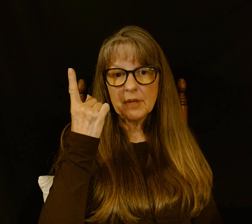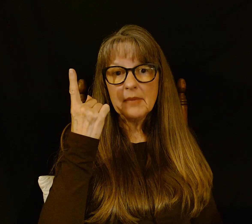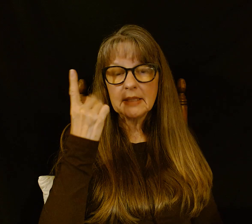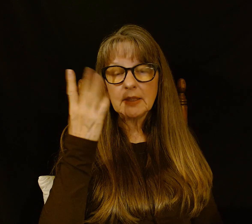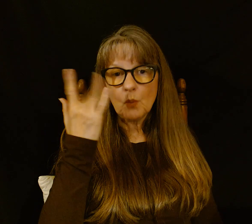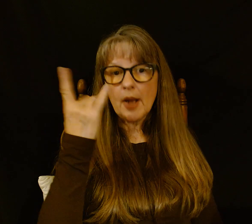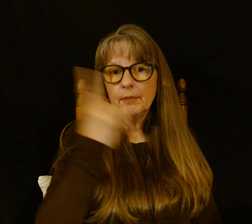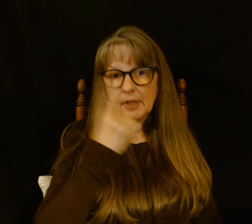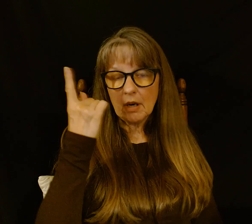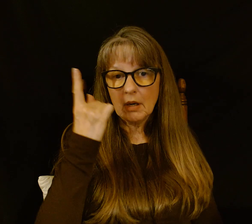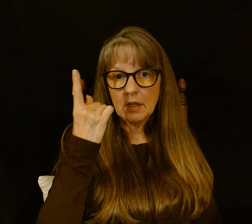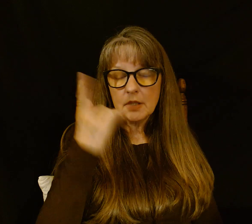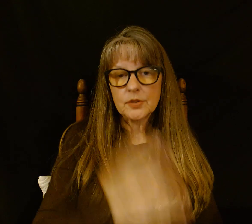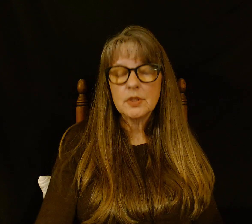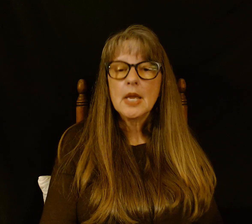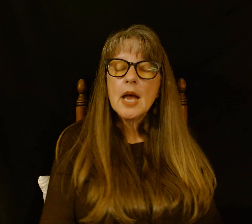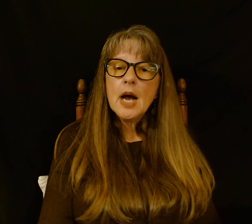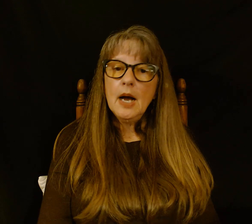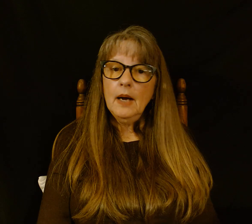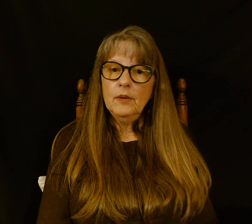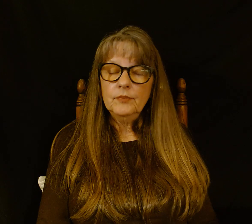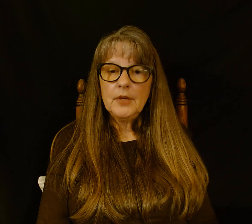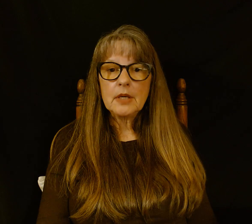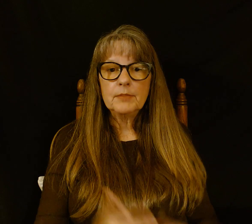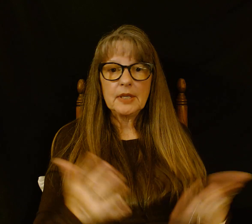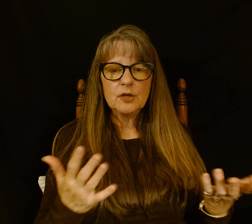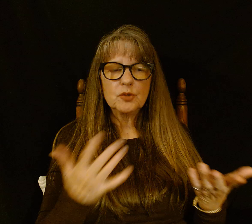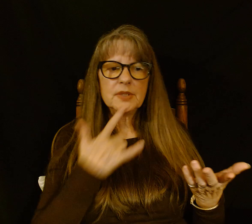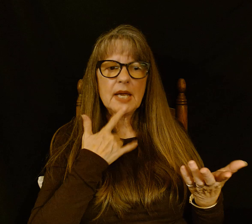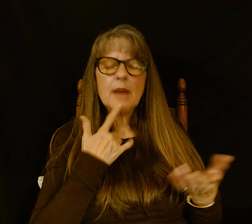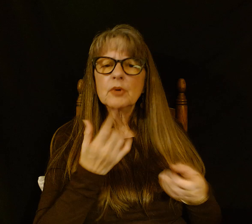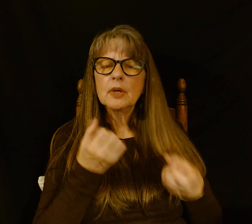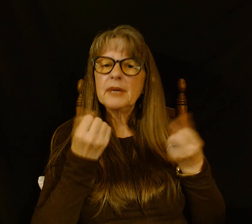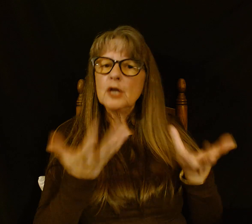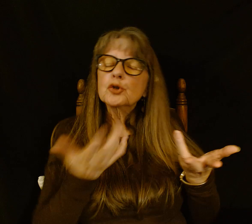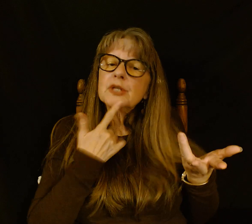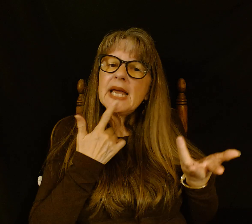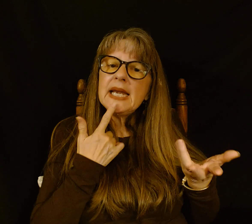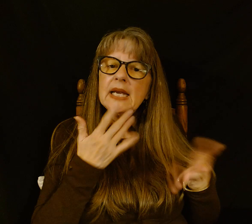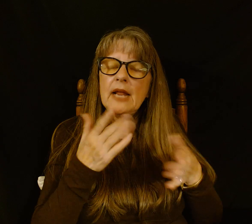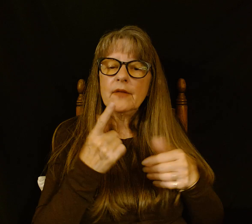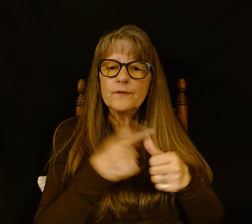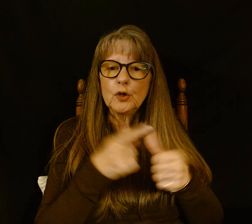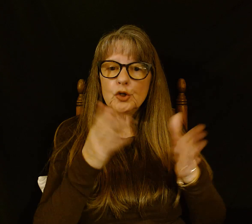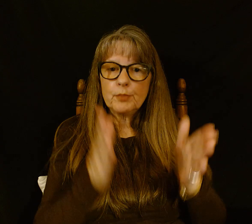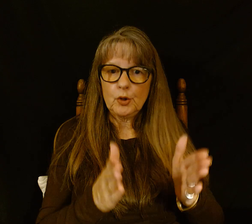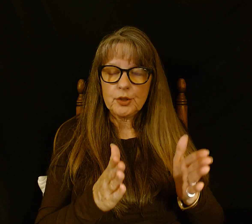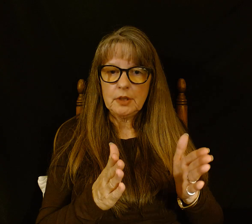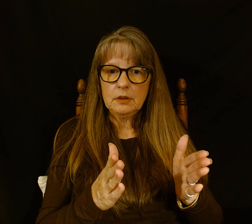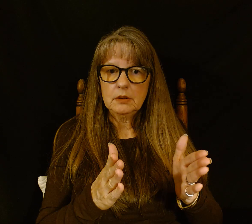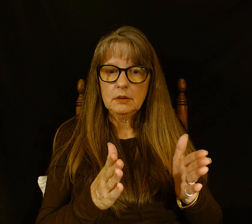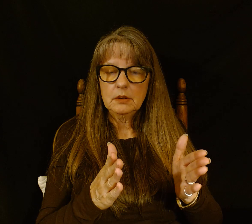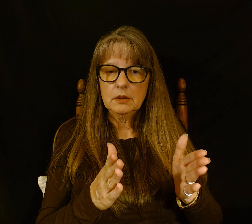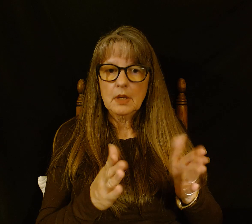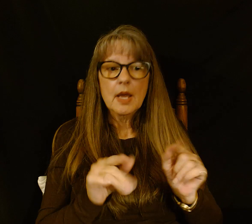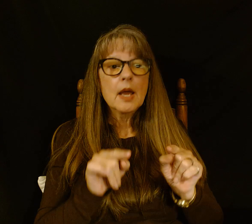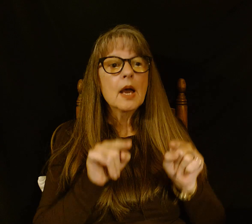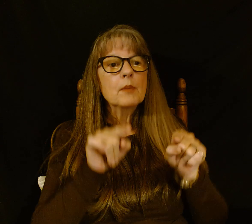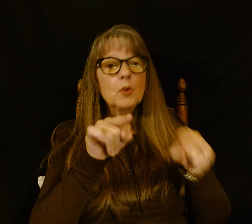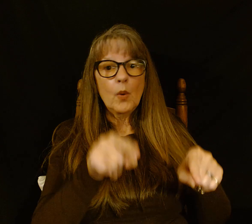immediately. Why? Because. Because you would say, because you're saying it in the first person.